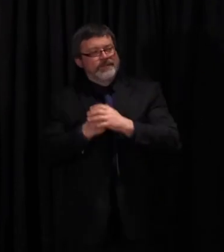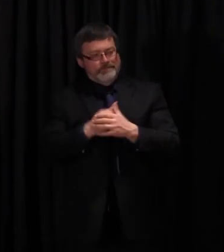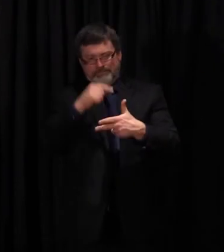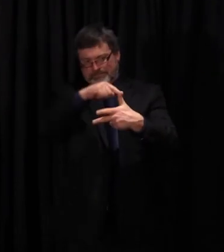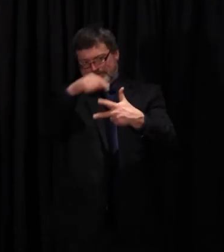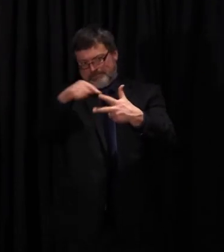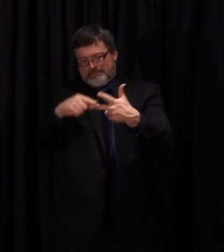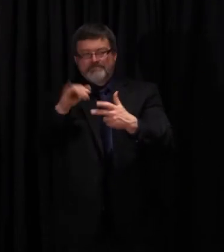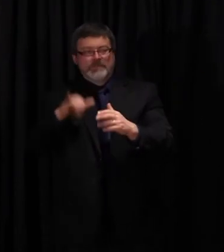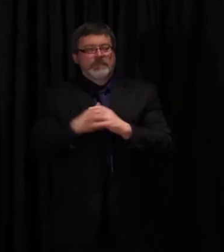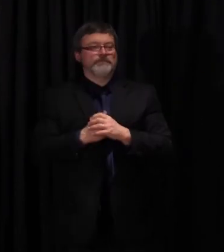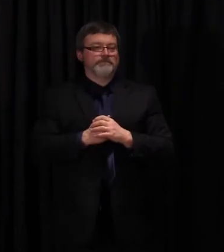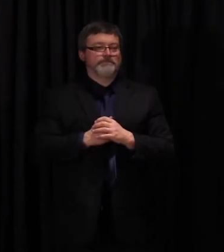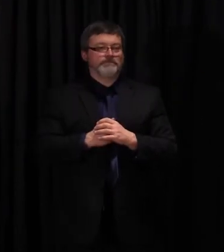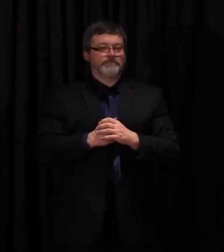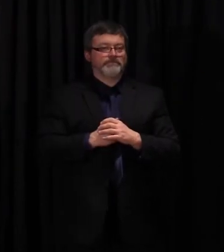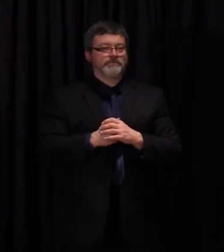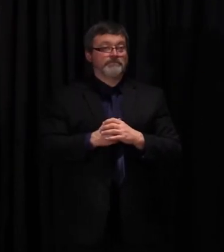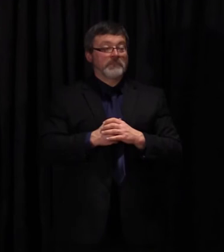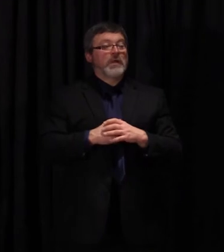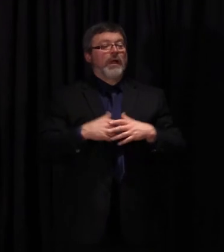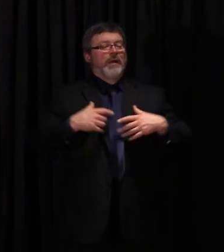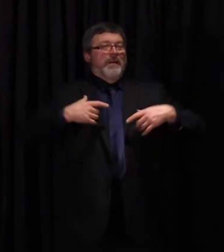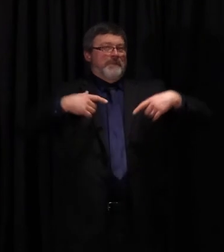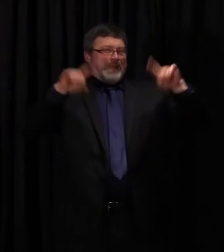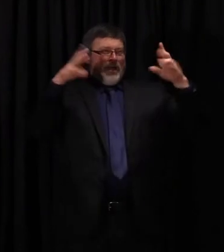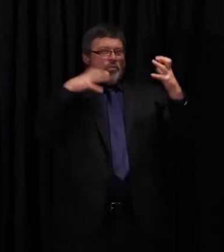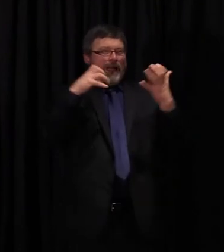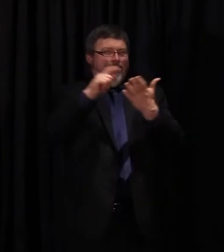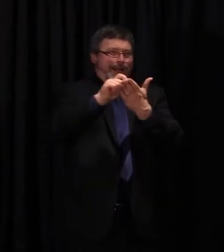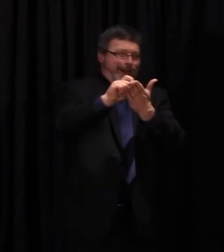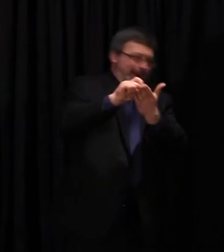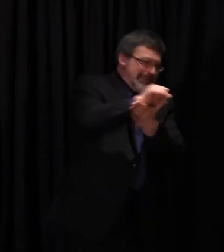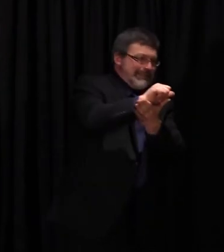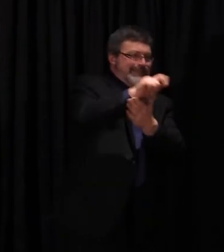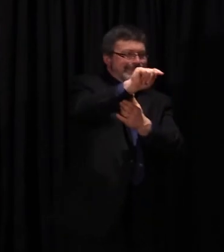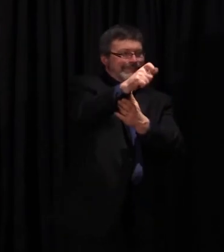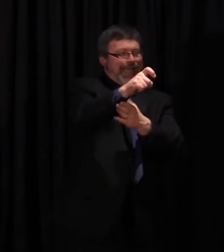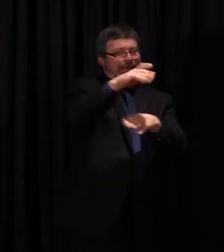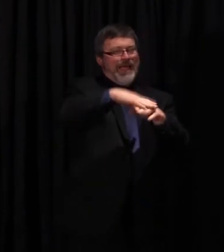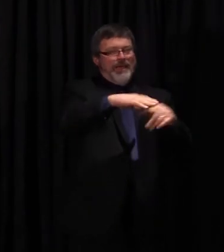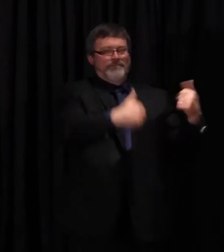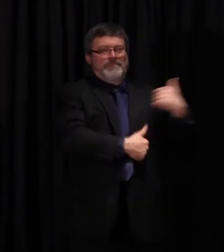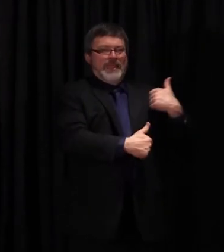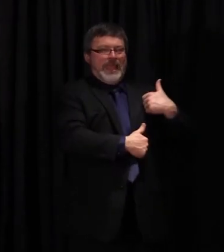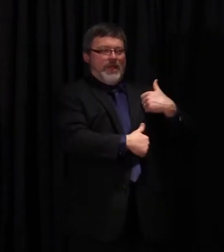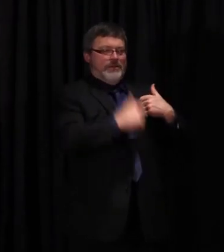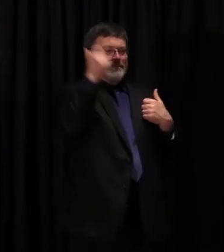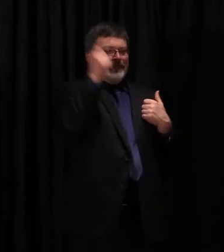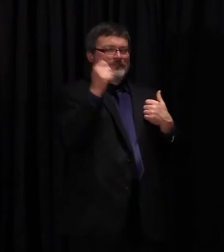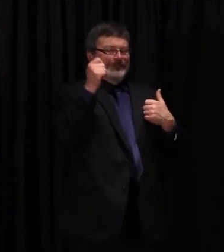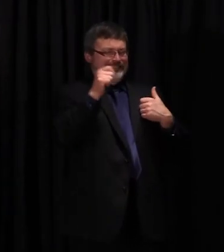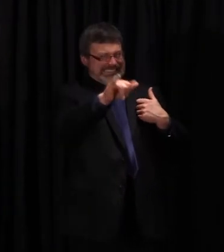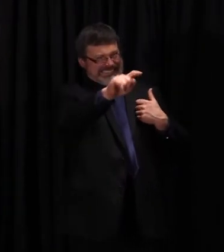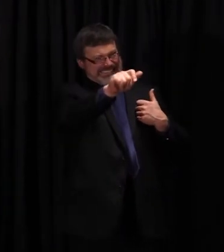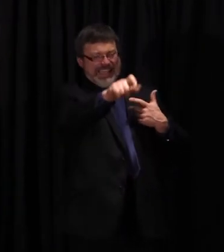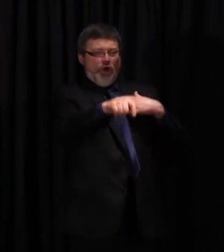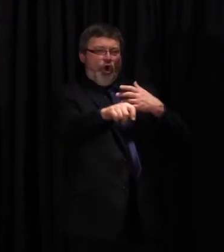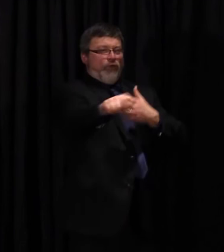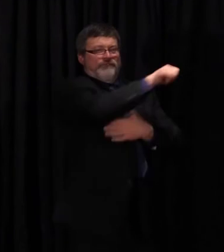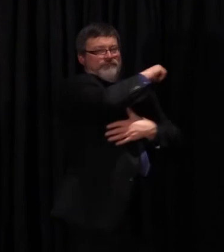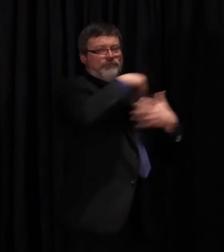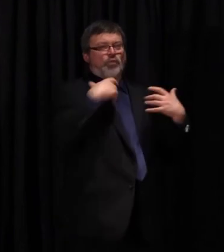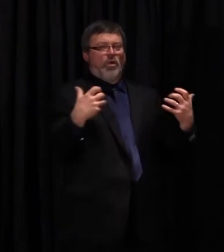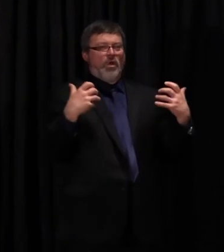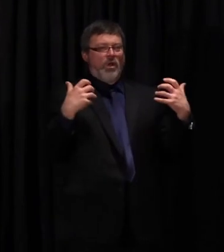And let's finally eliminate the tax on military pensions. Because if we want members of the military